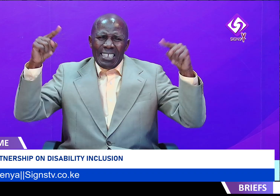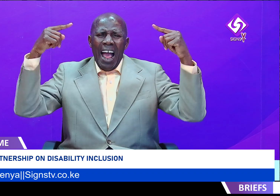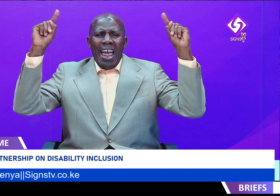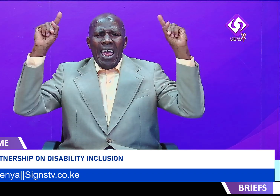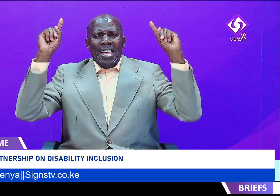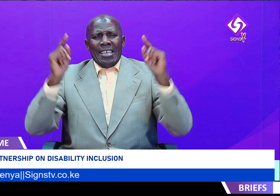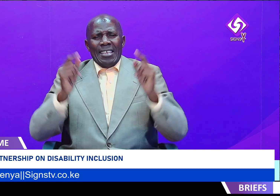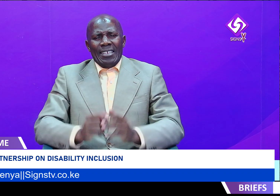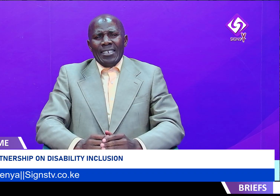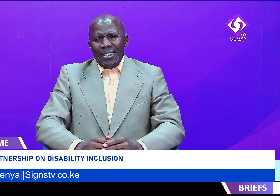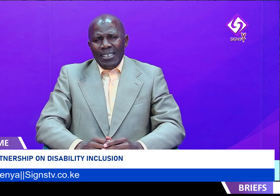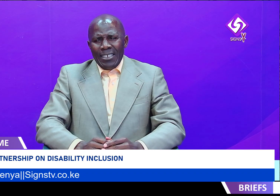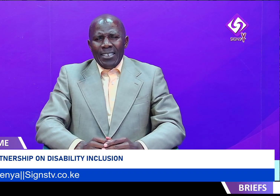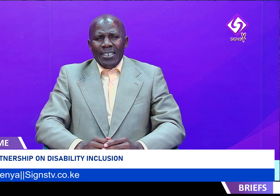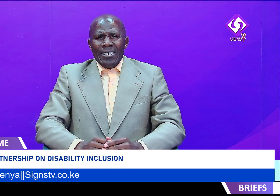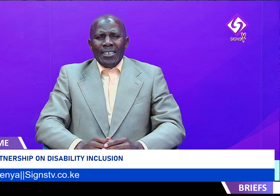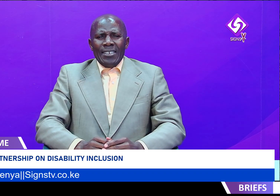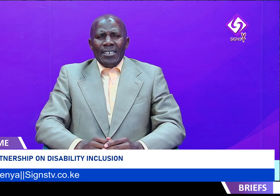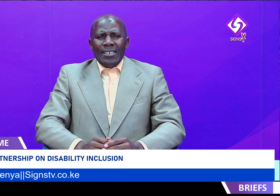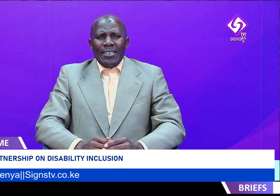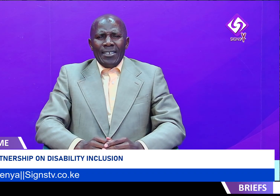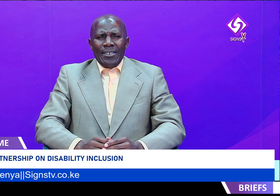in program success.